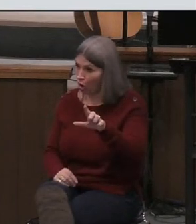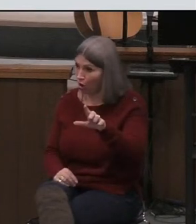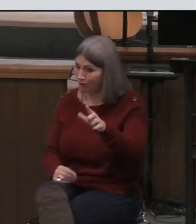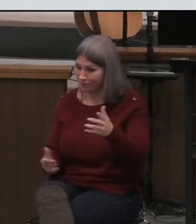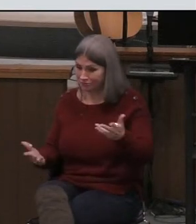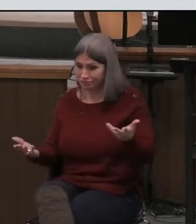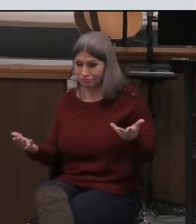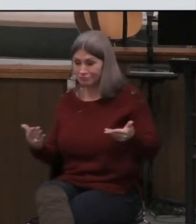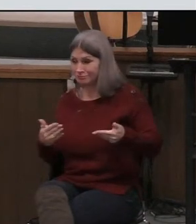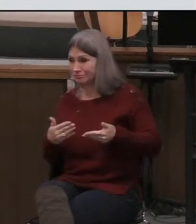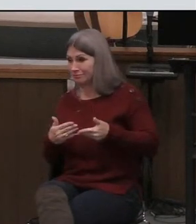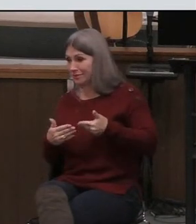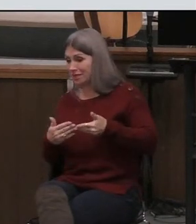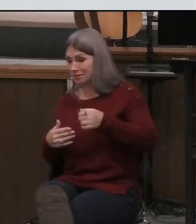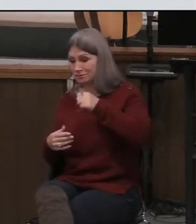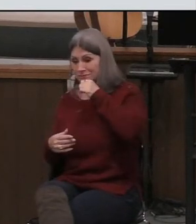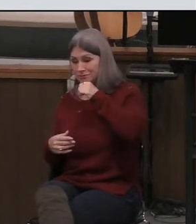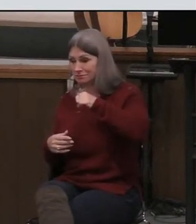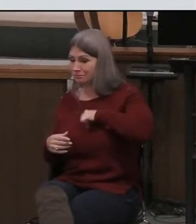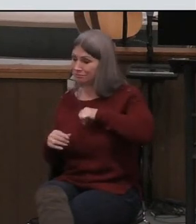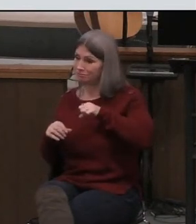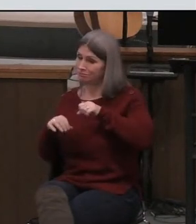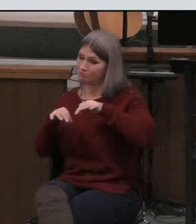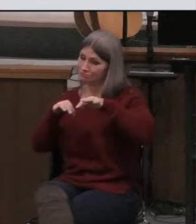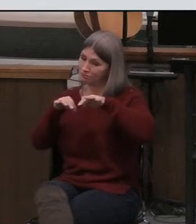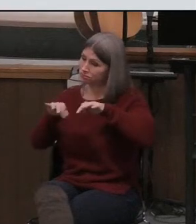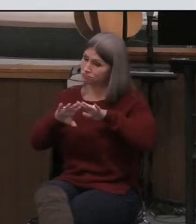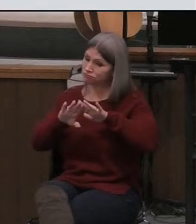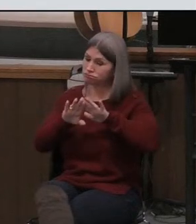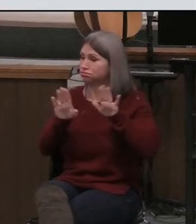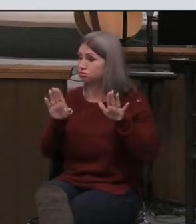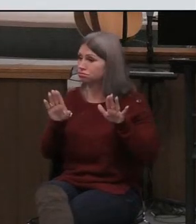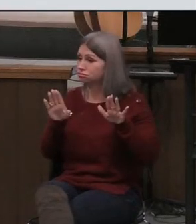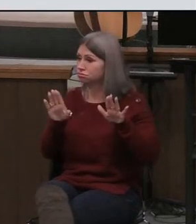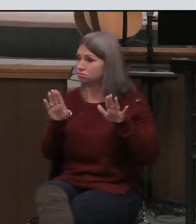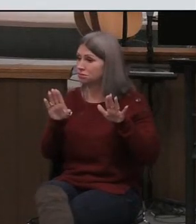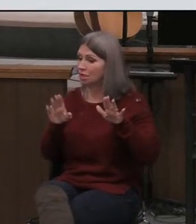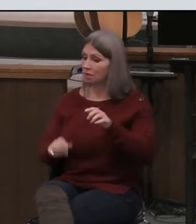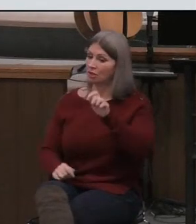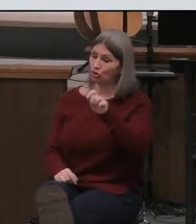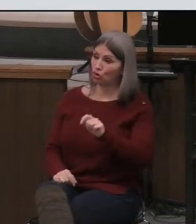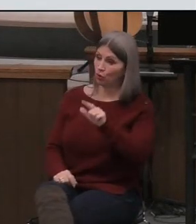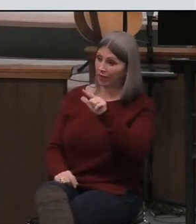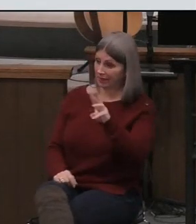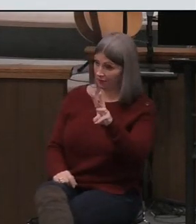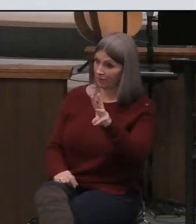it very, very plainly in Ephesians. In verse 27,